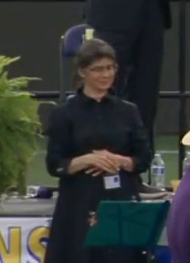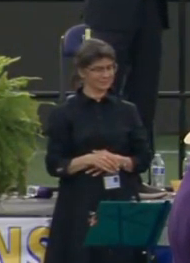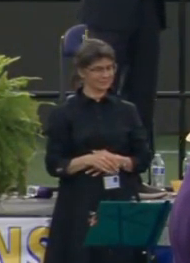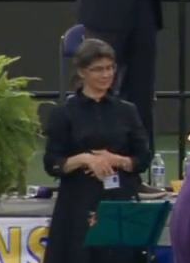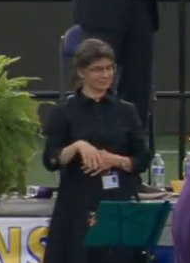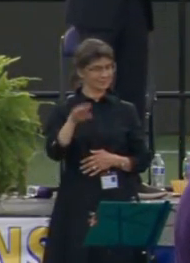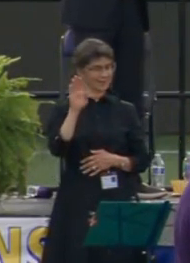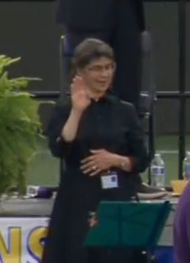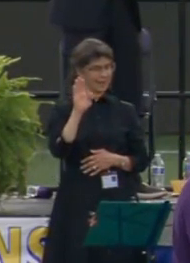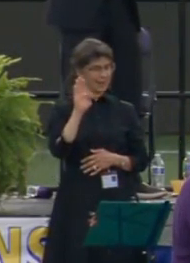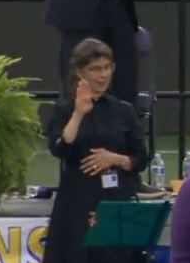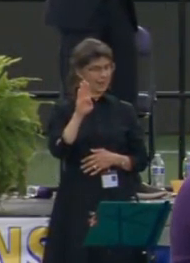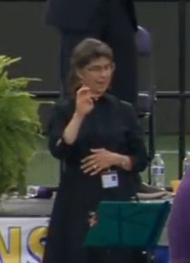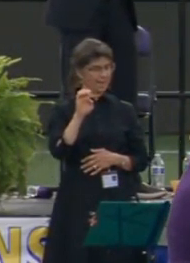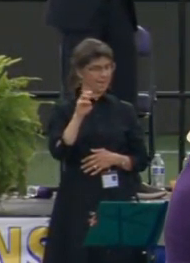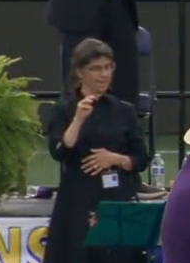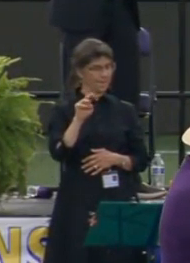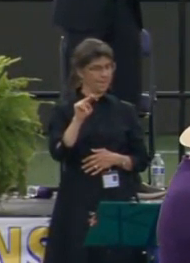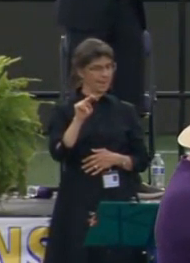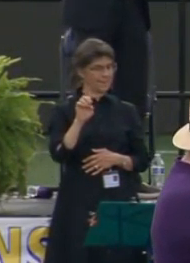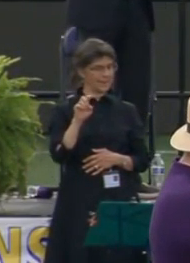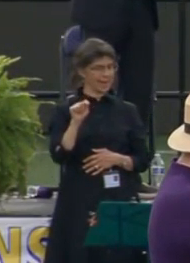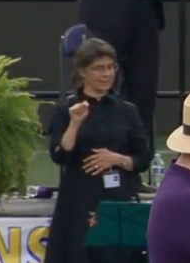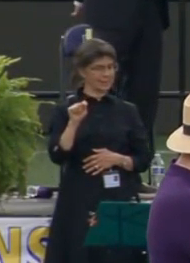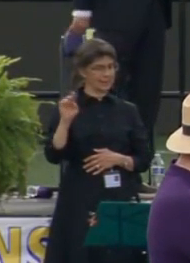Bemnet Burhanu.